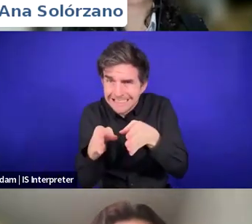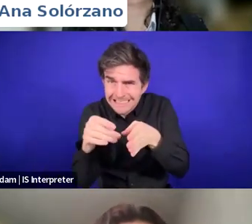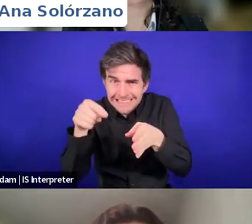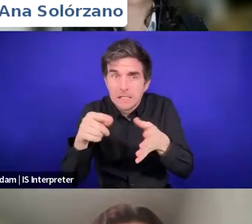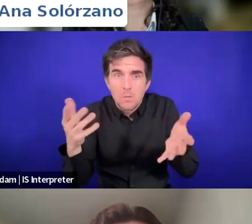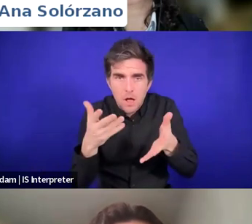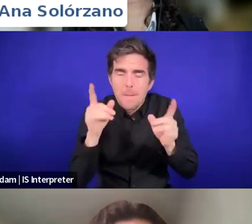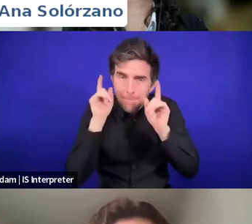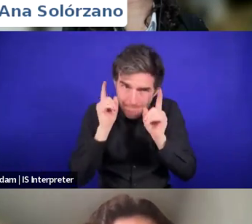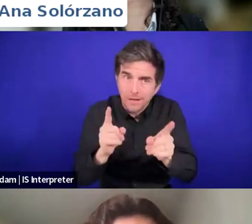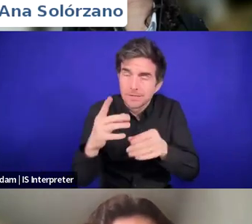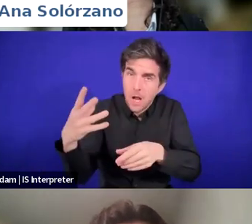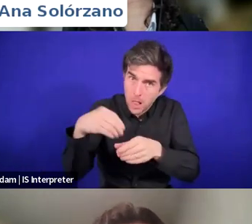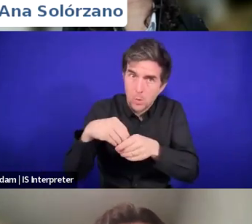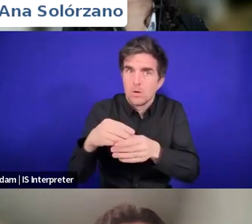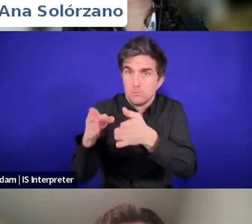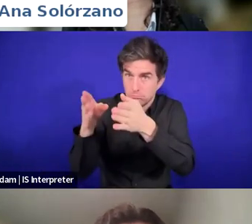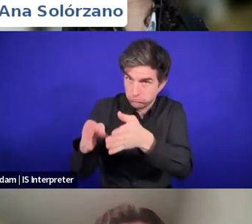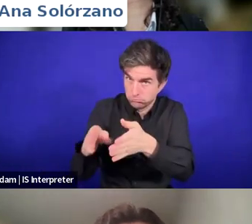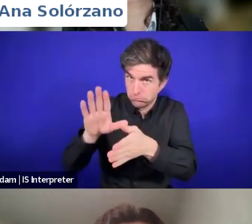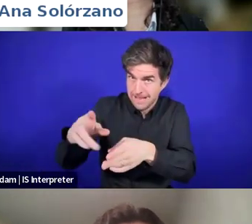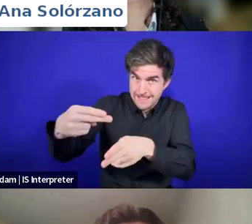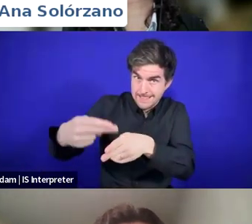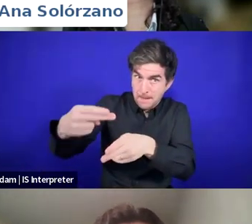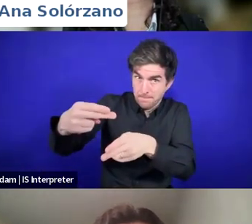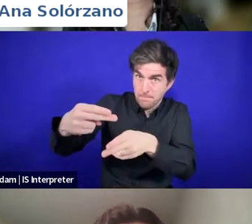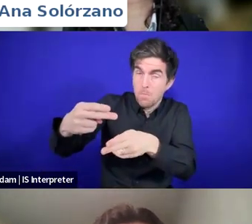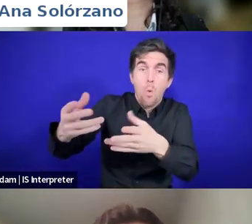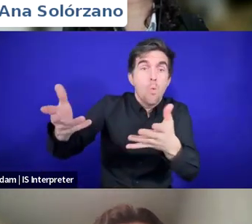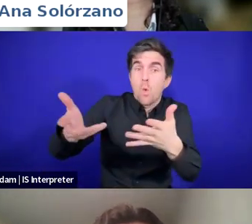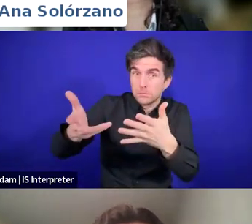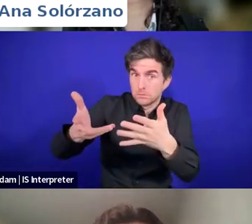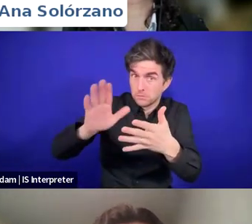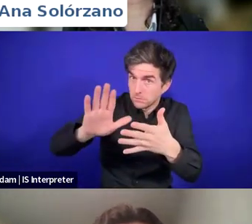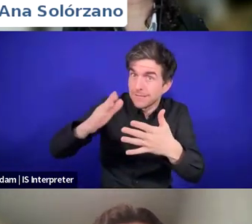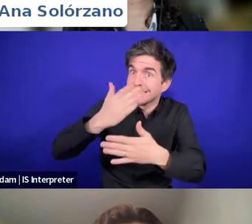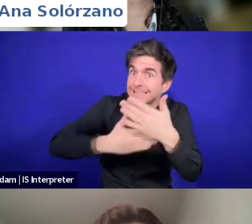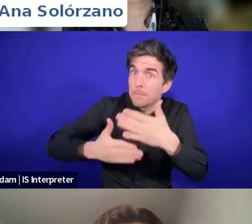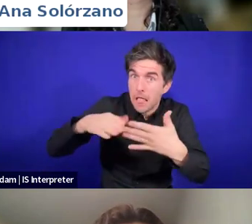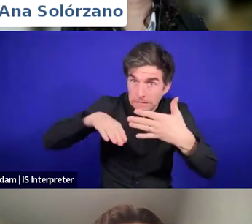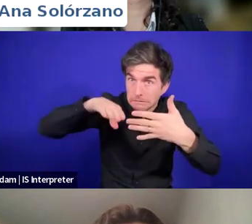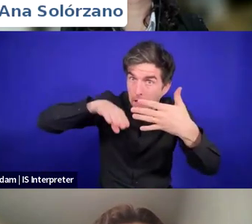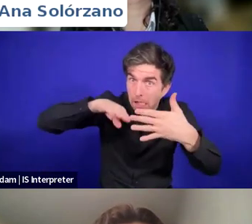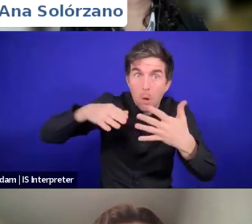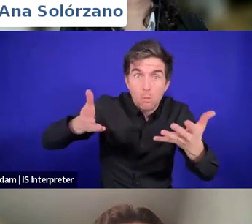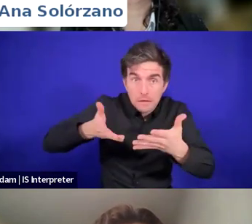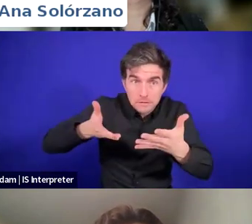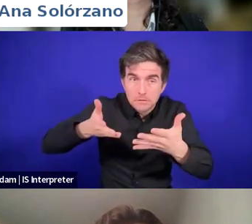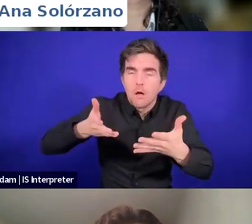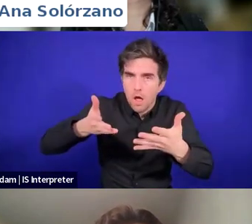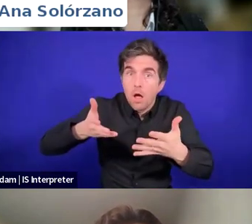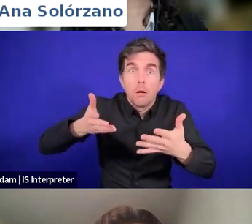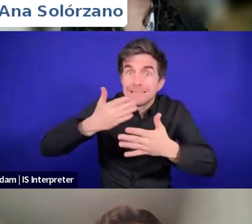what the severity of disability, so that this grant can be really targeted to address individual